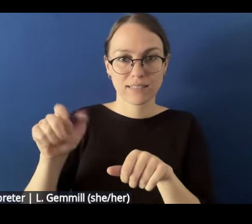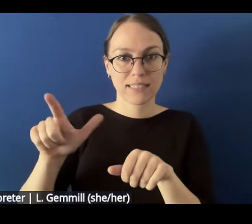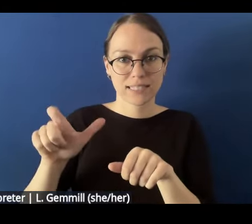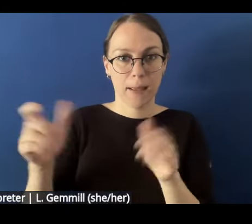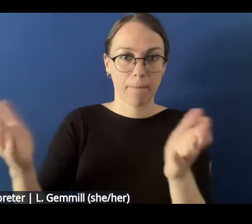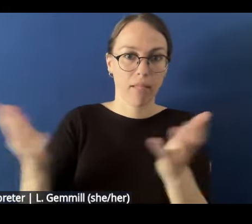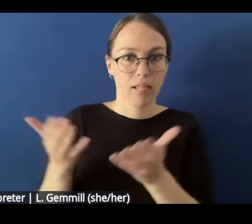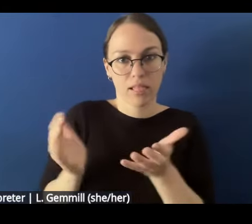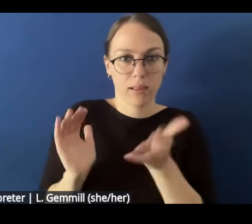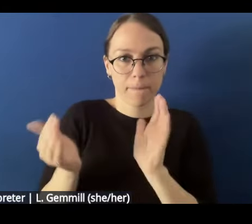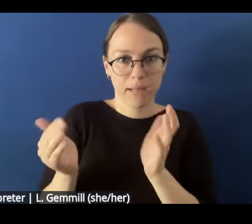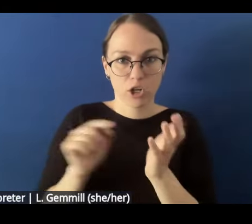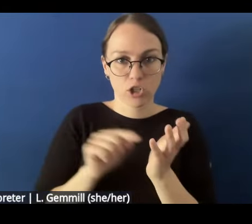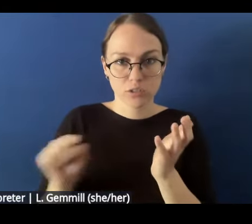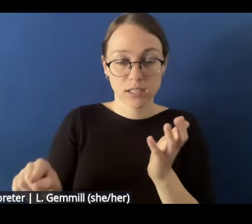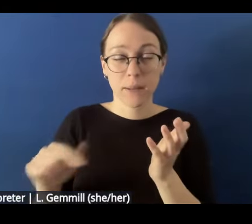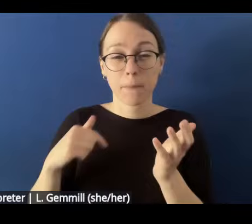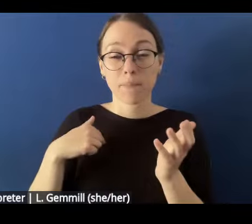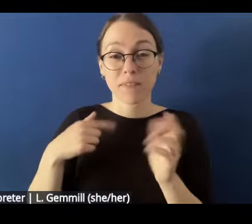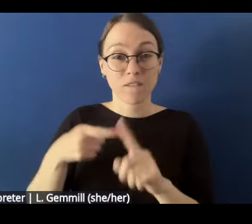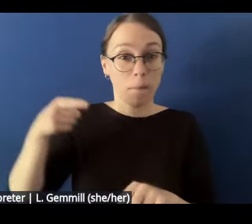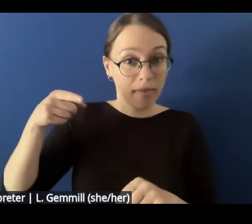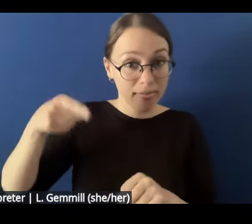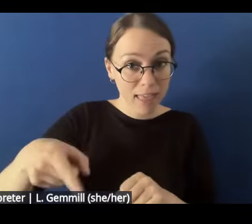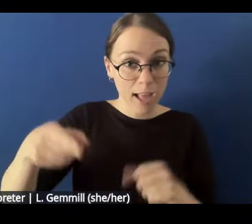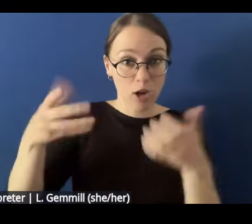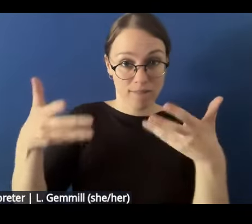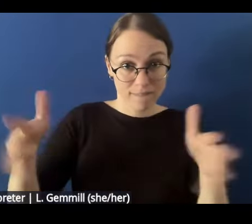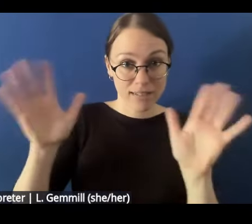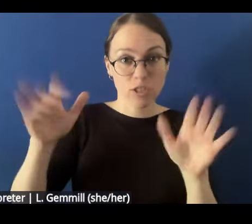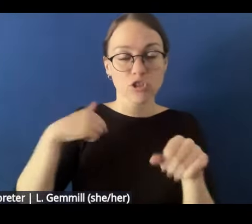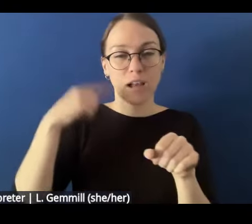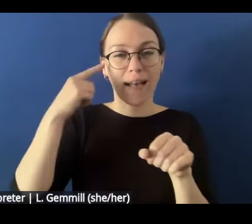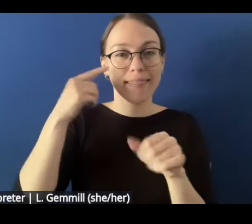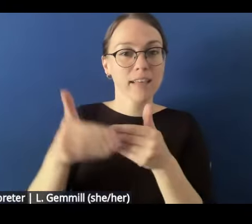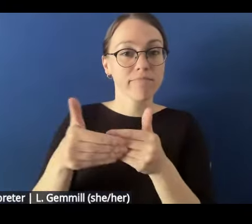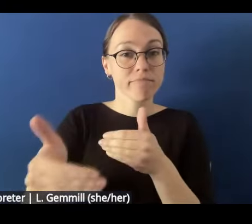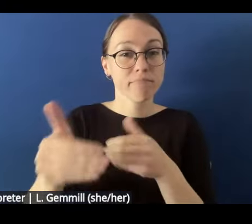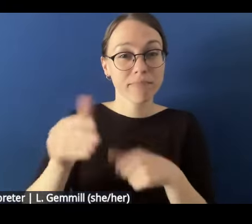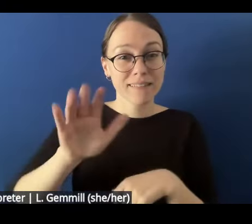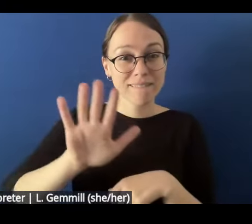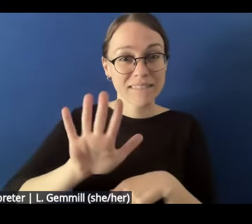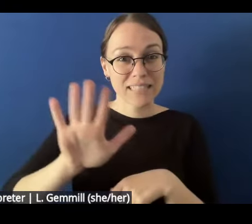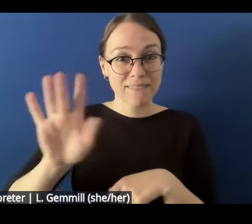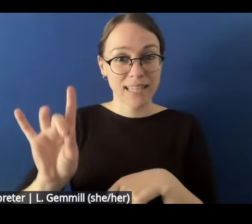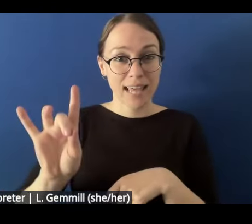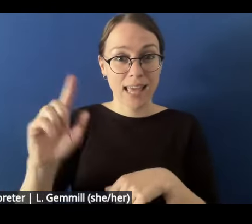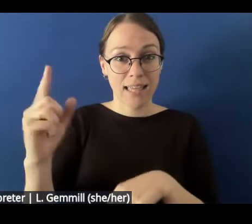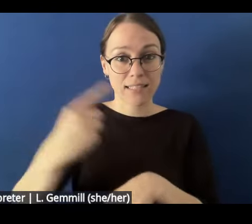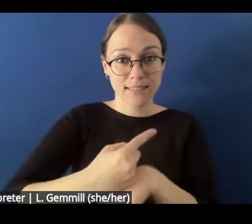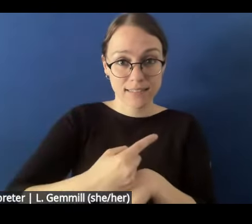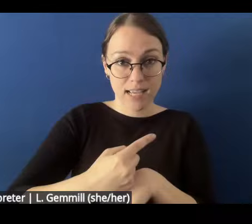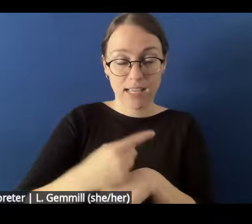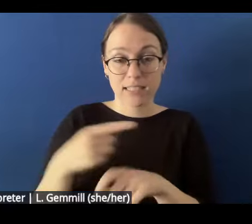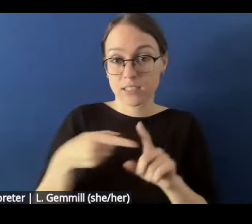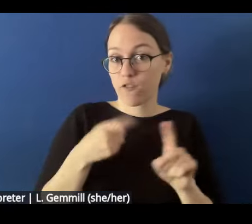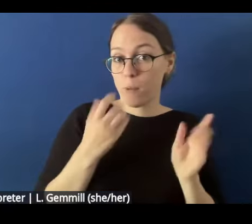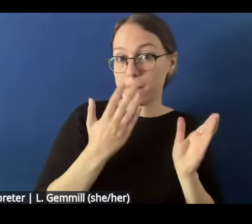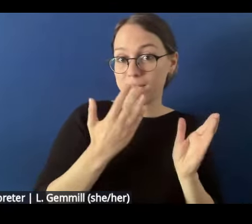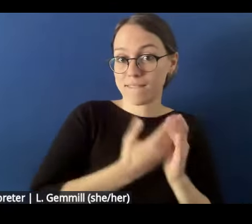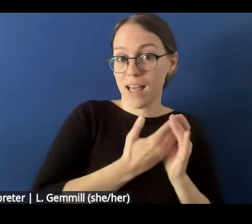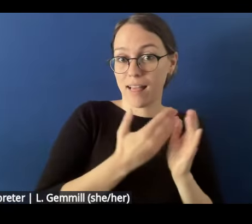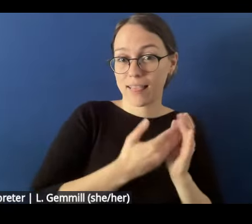believe it's 58 days from the filing deadline, I believe,